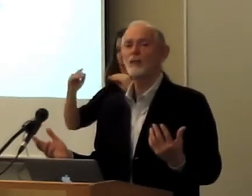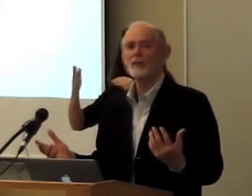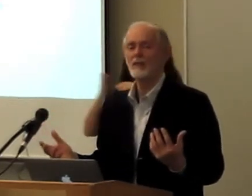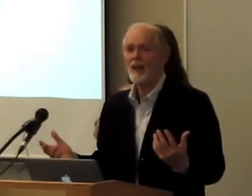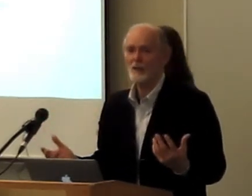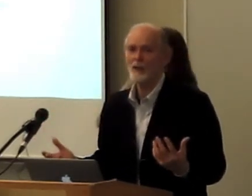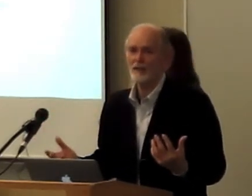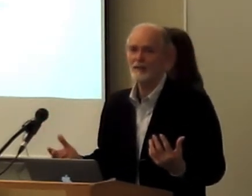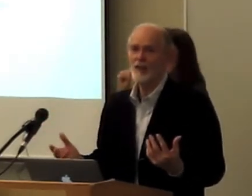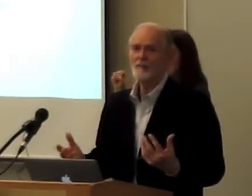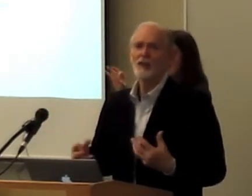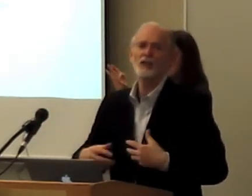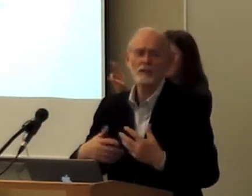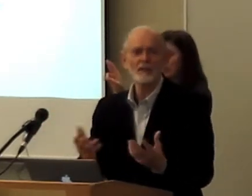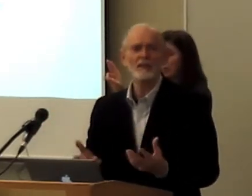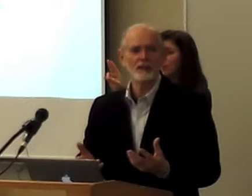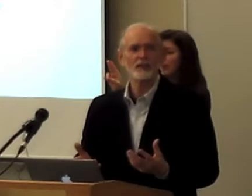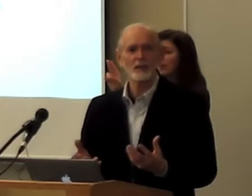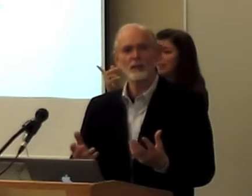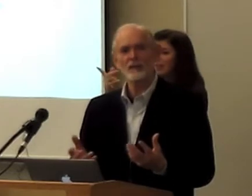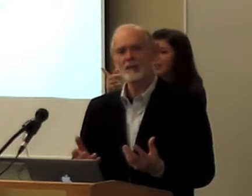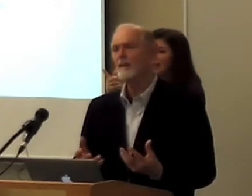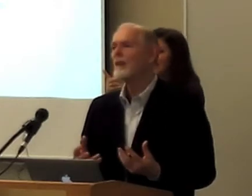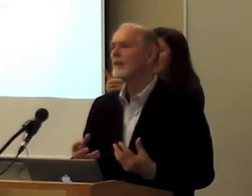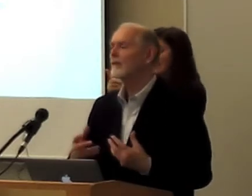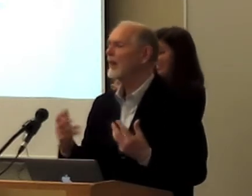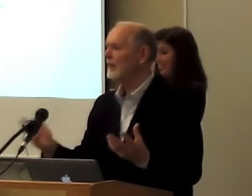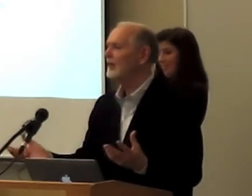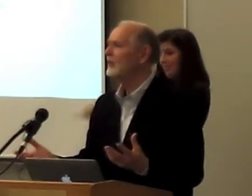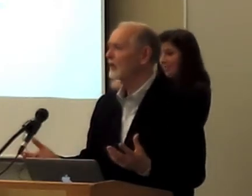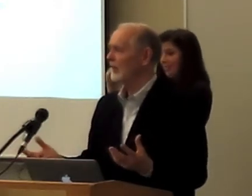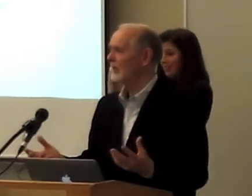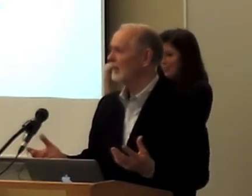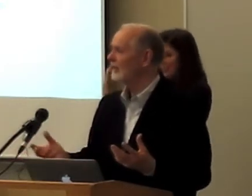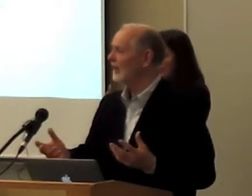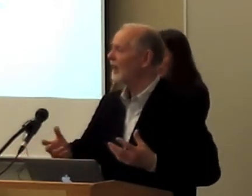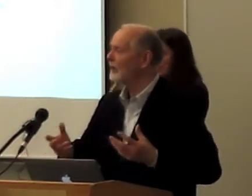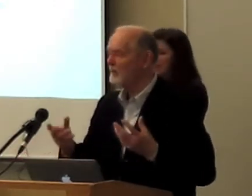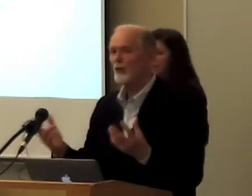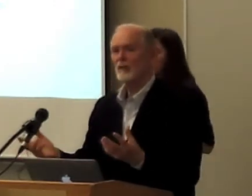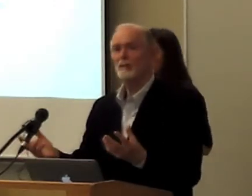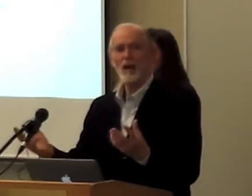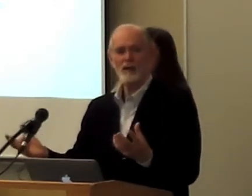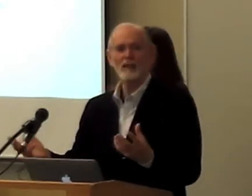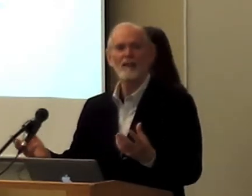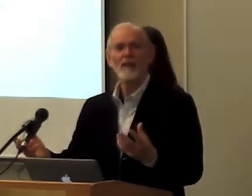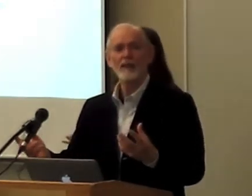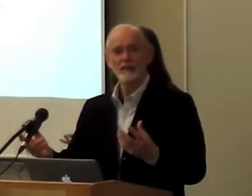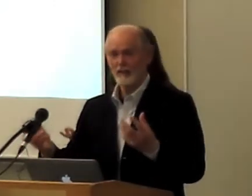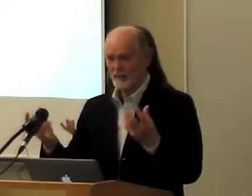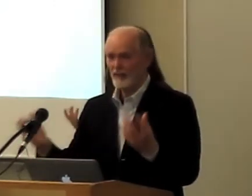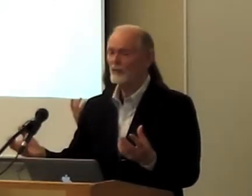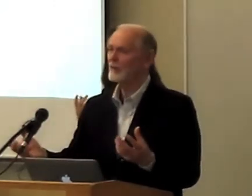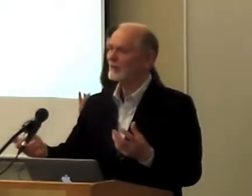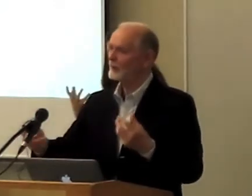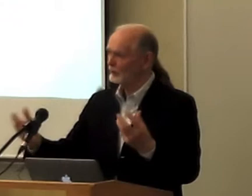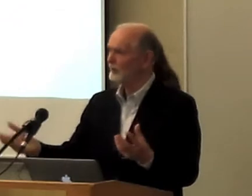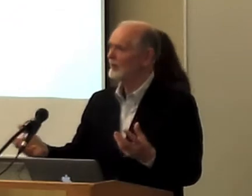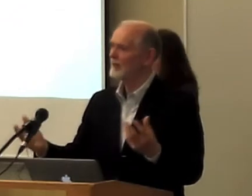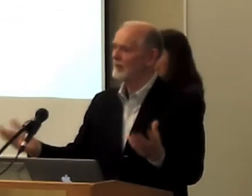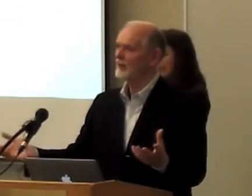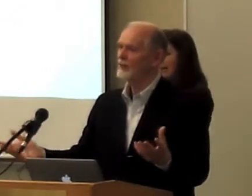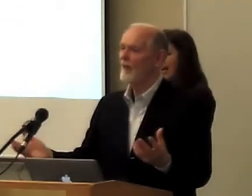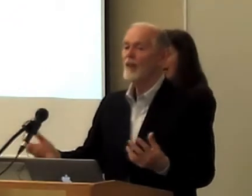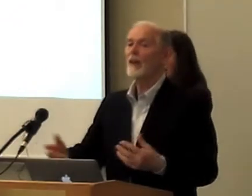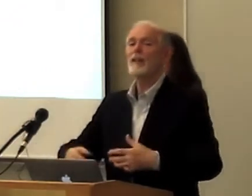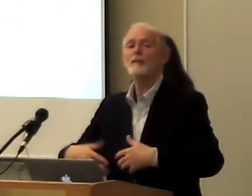training institutions that I'm aware of don't teach students to find the images that have emotional power, that are central to what one